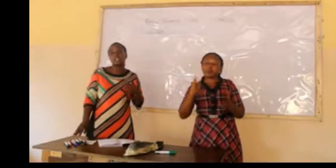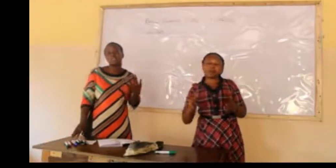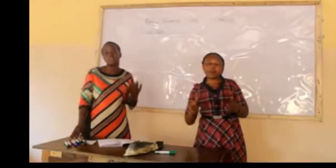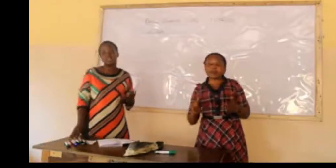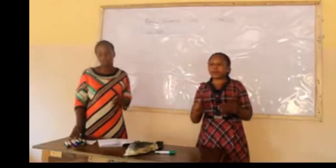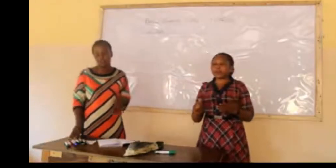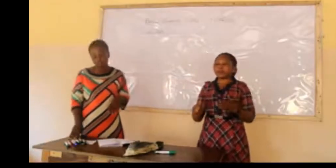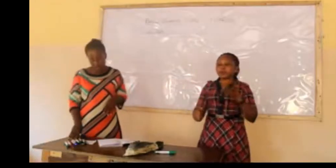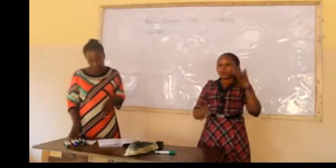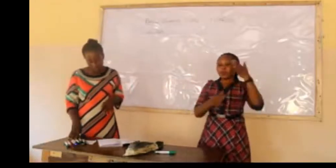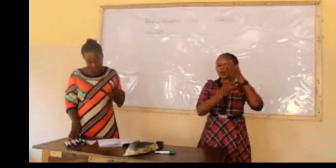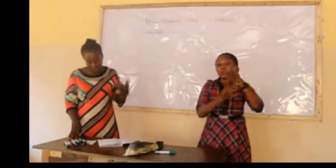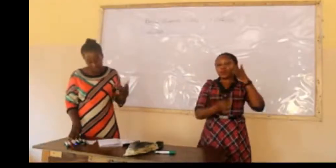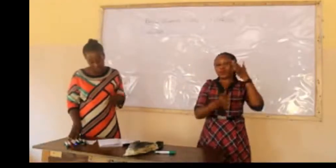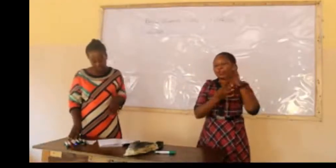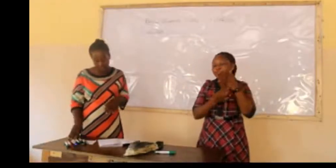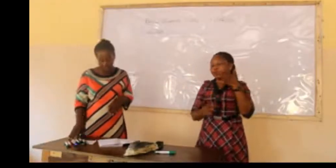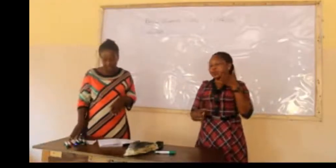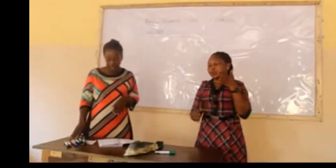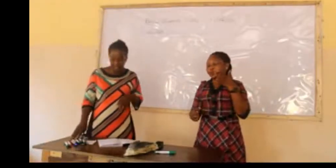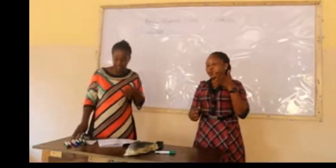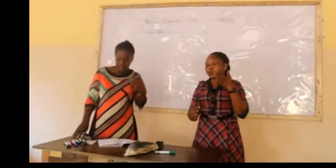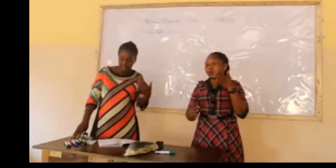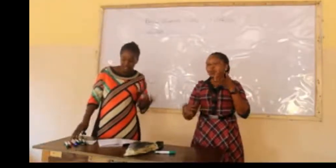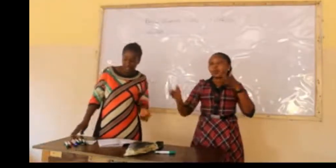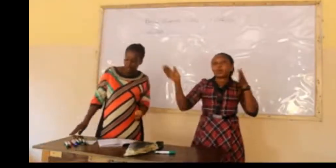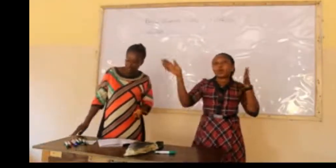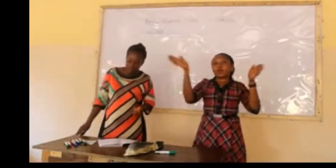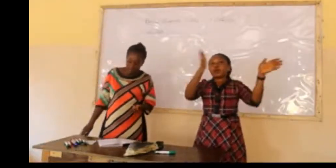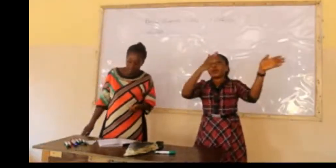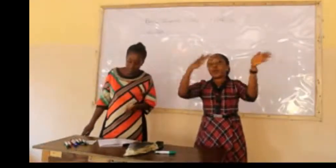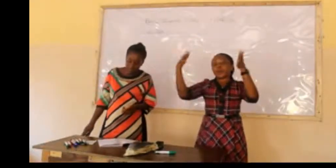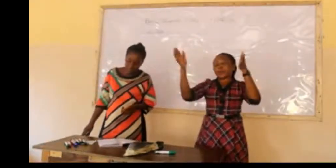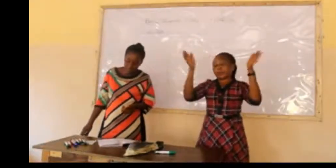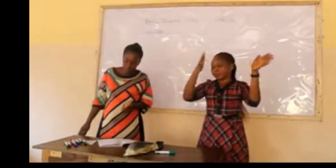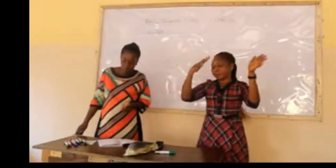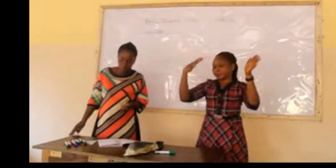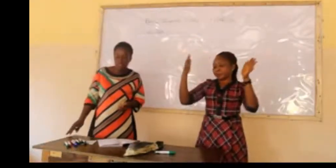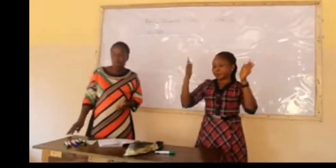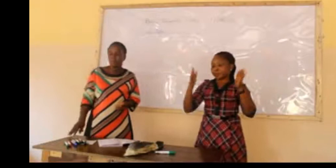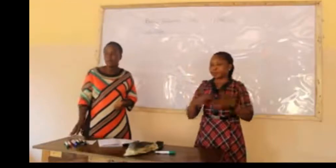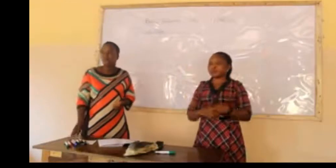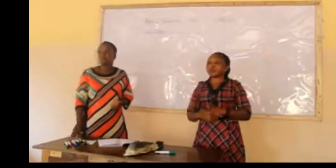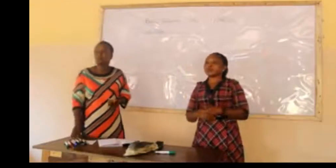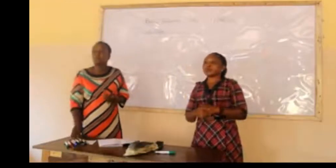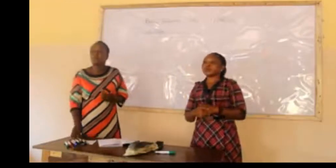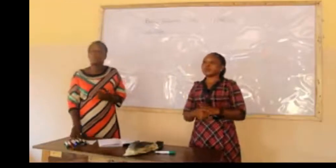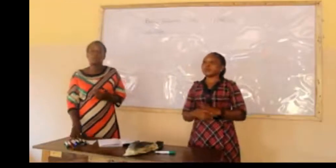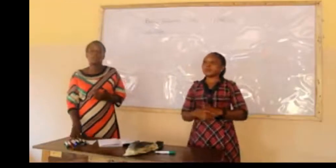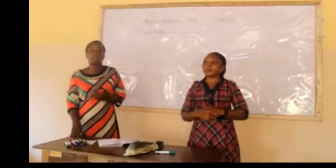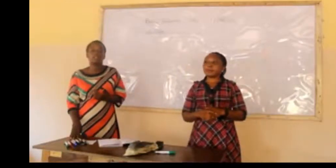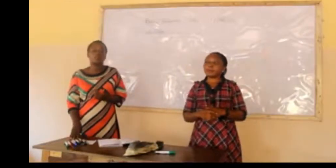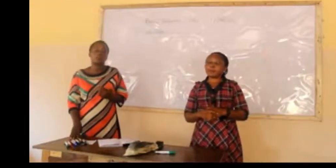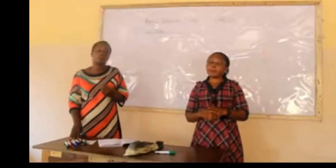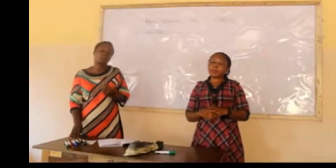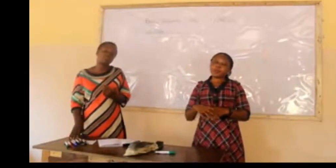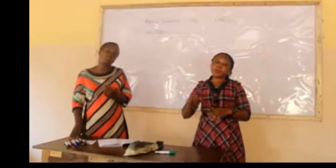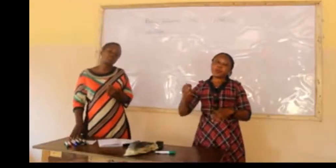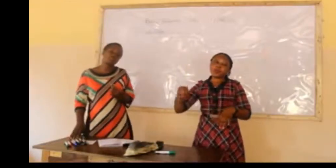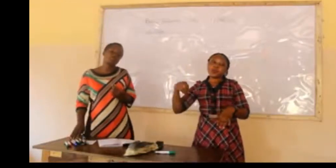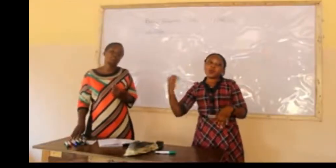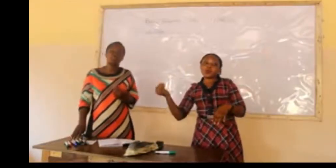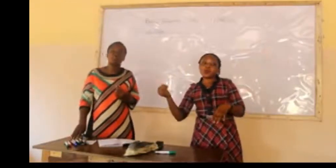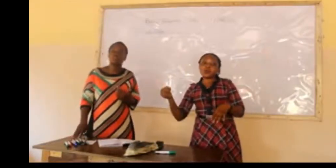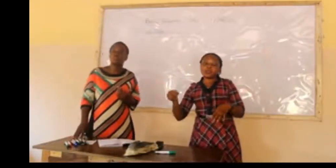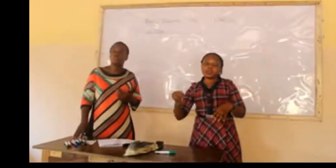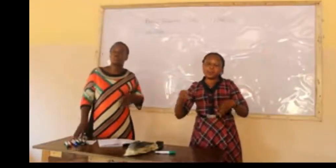lubricants like grease, oil, air, graphite, and all the rest. We talk about another method of